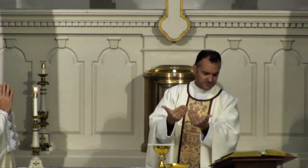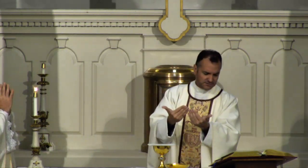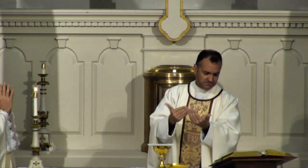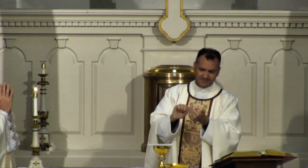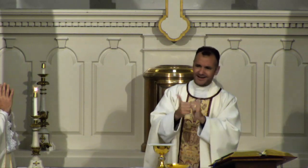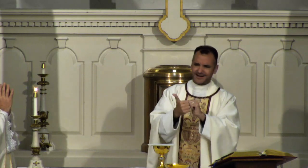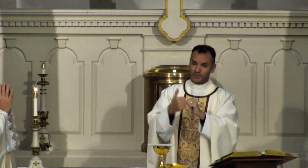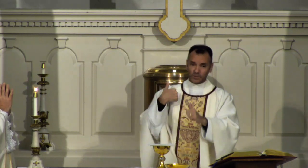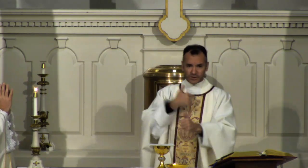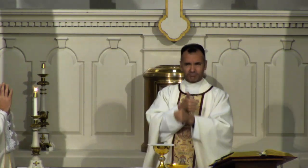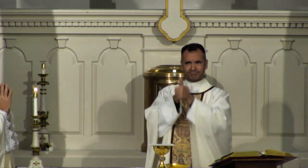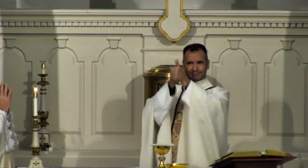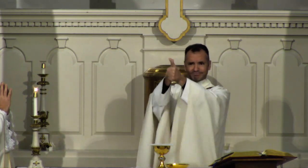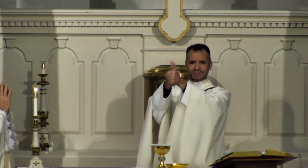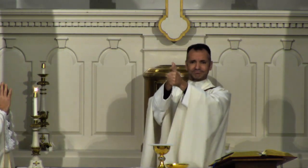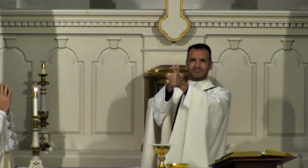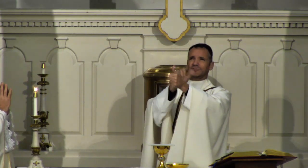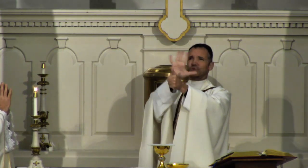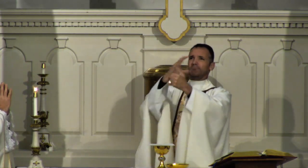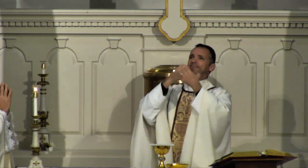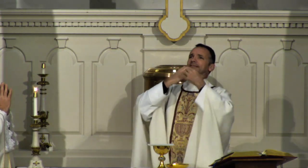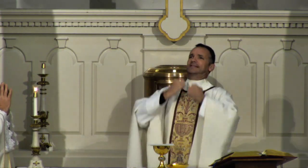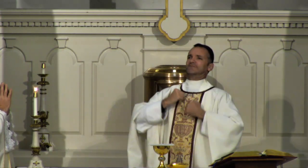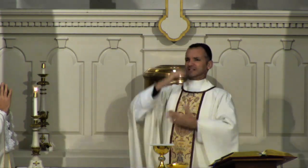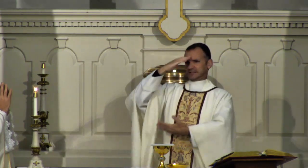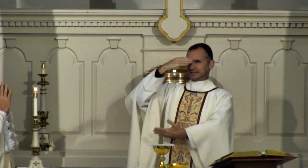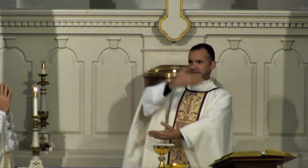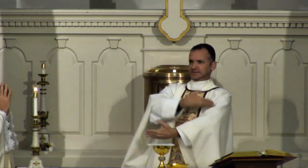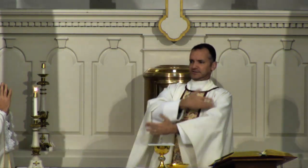holy, through your beloved Son,